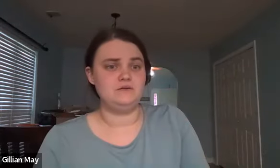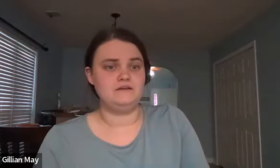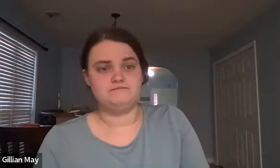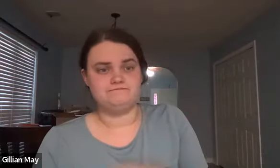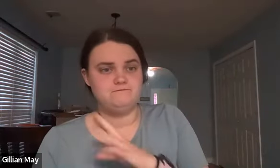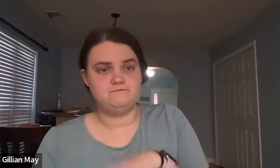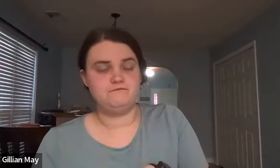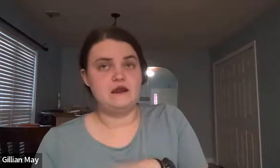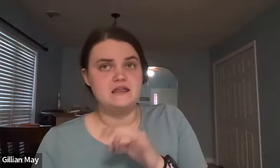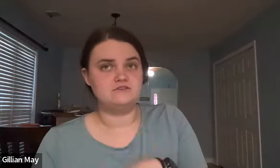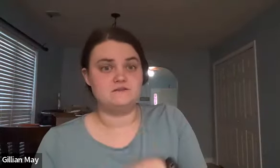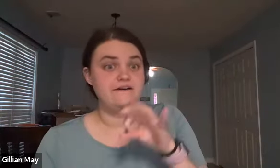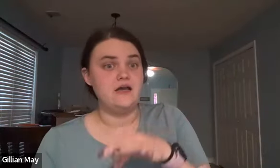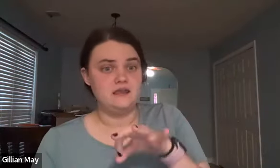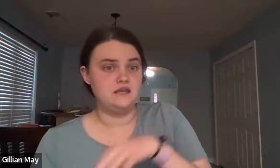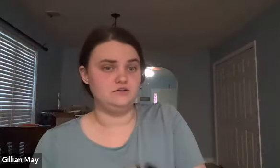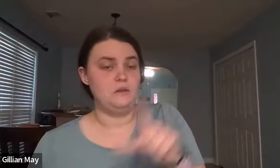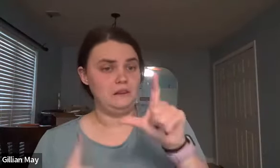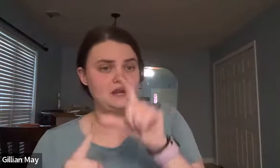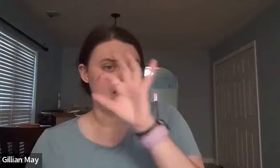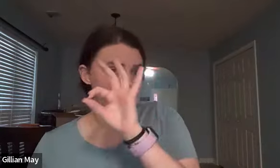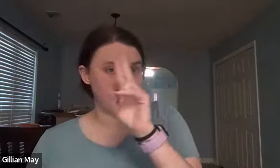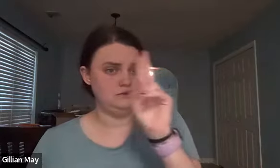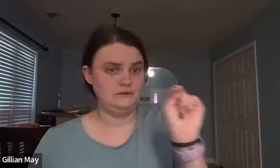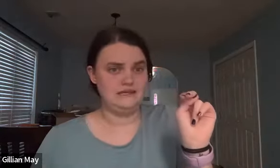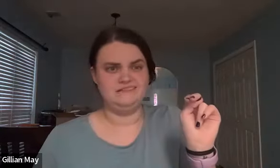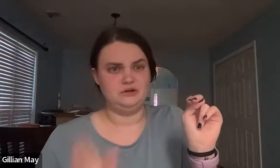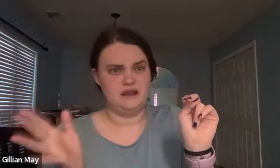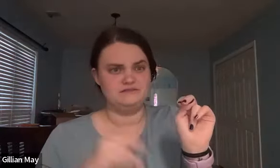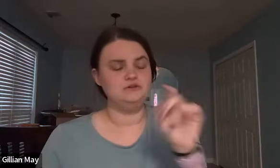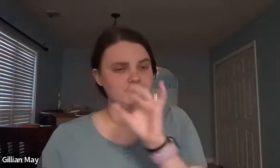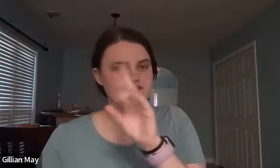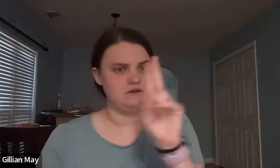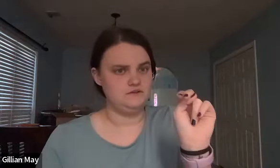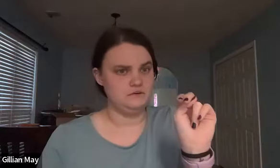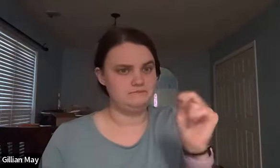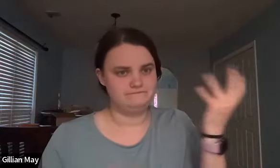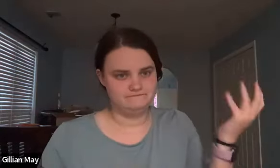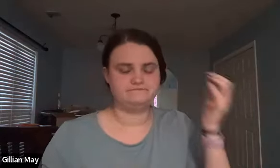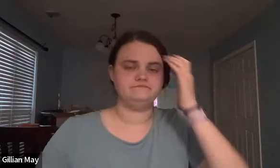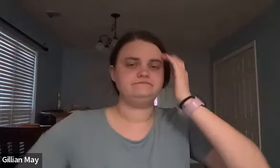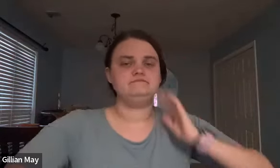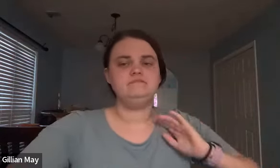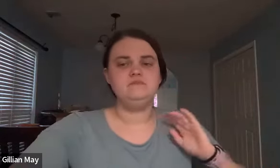like friend or fun, and you go letter F-U-N, you don't have to. You could just do F-U-N.